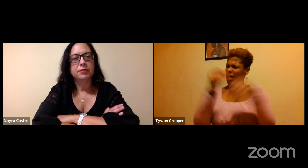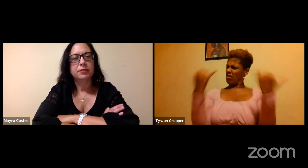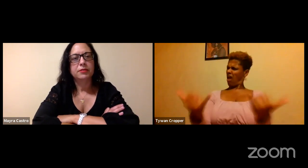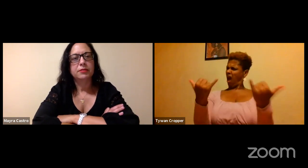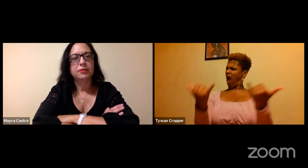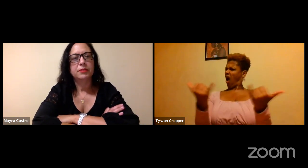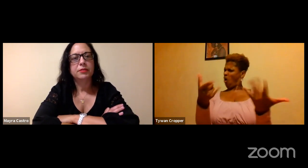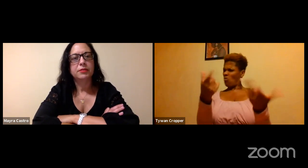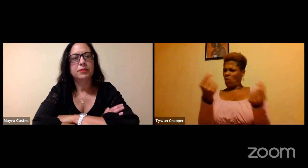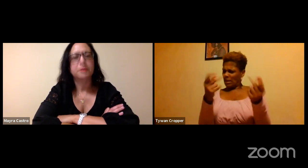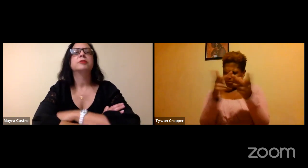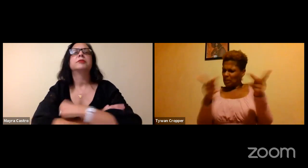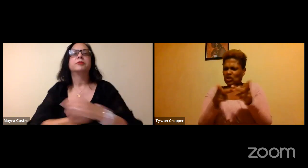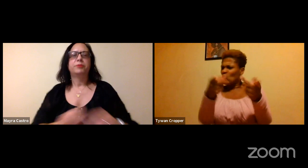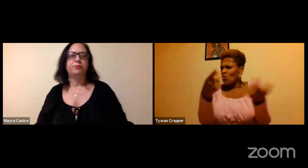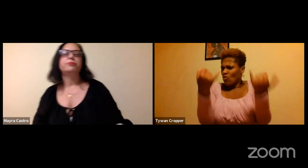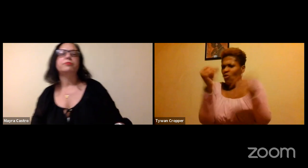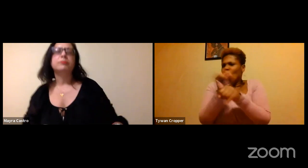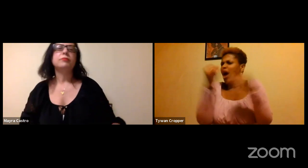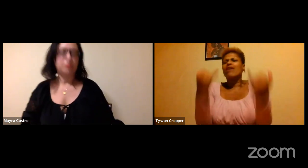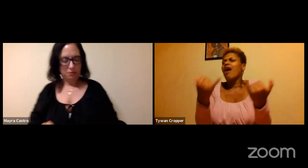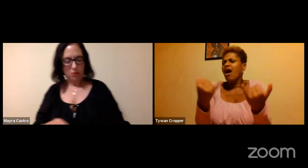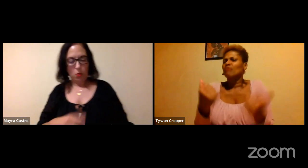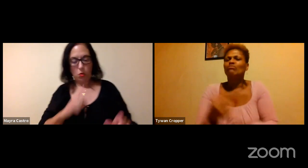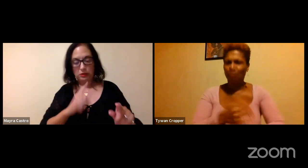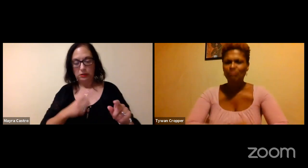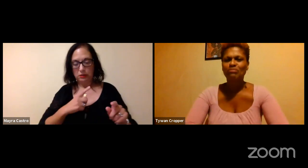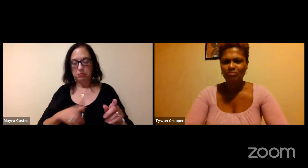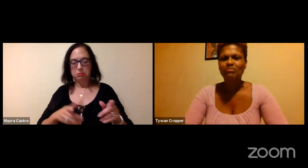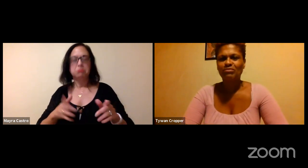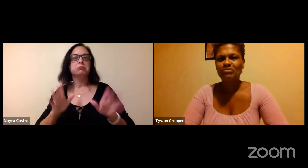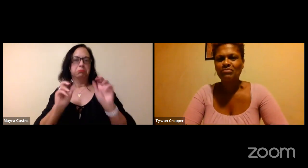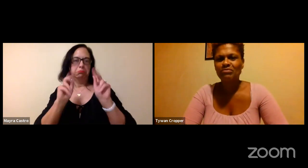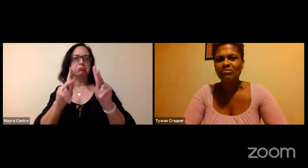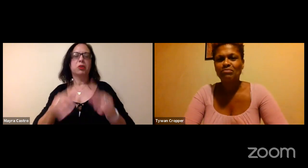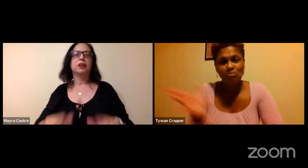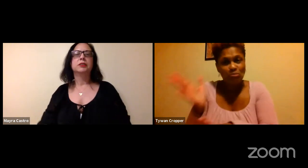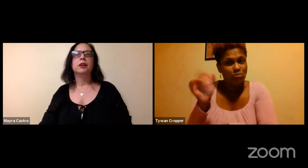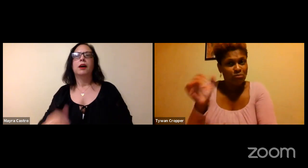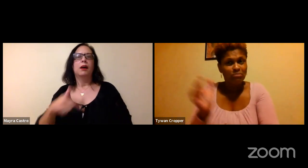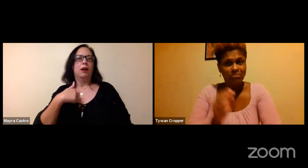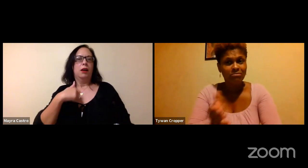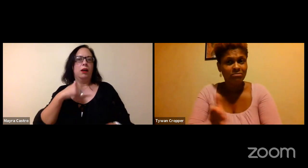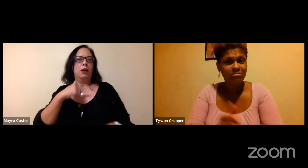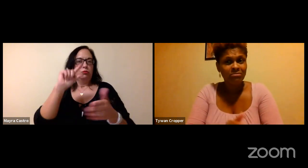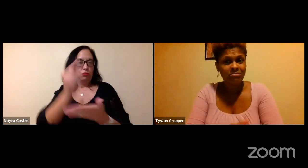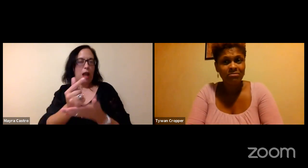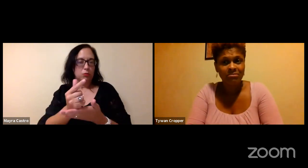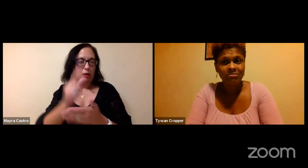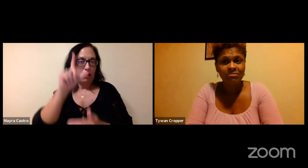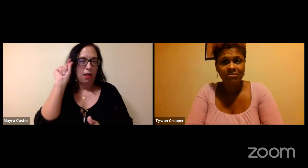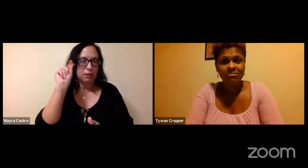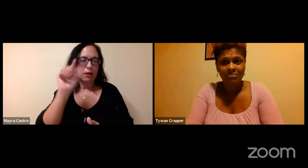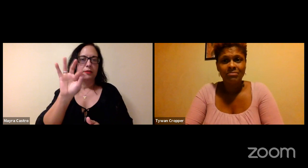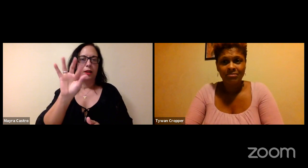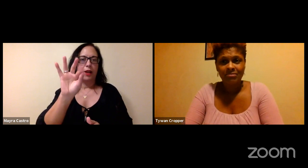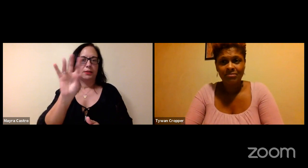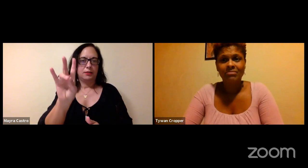Now, I want to know, what kind of jobs, positions do you have now?